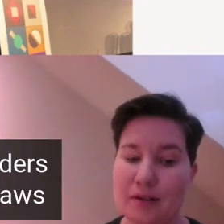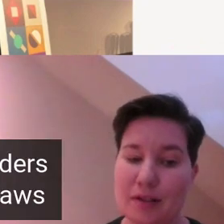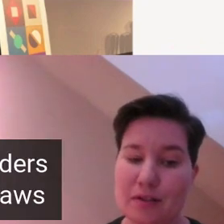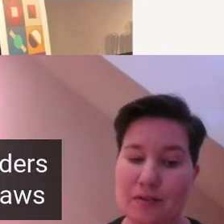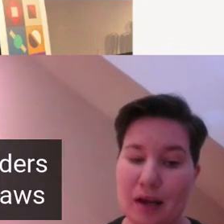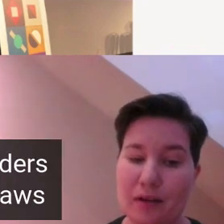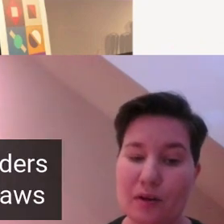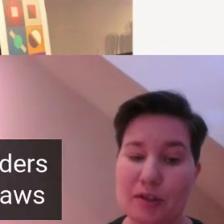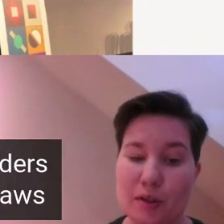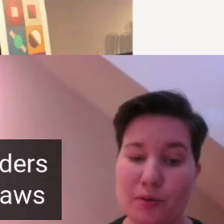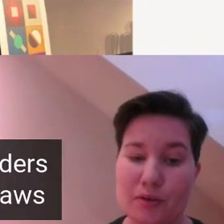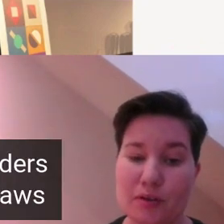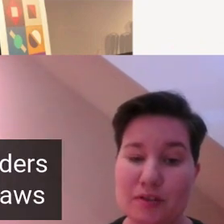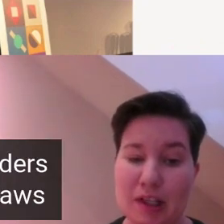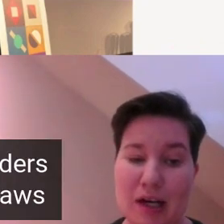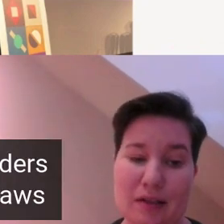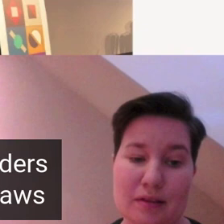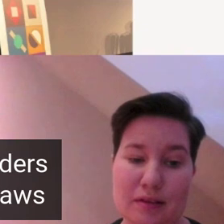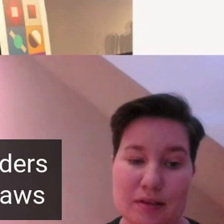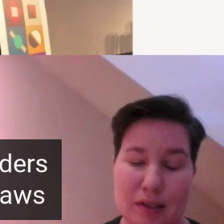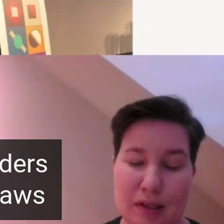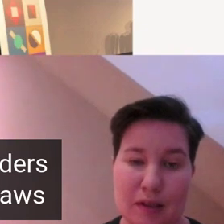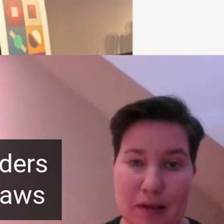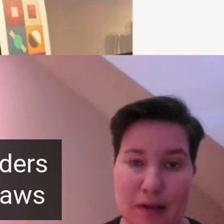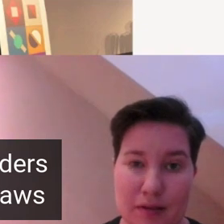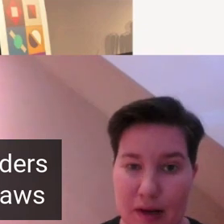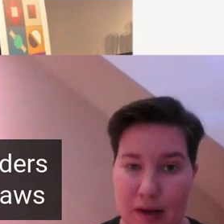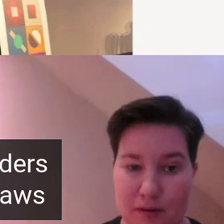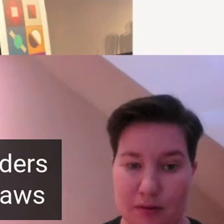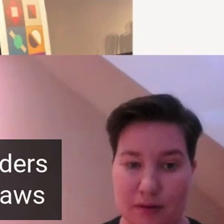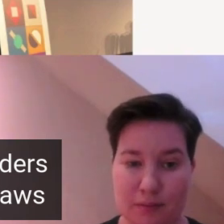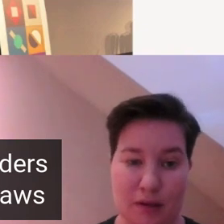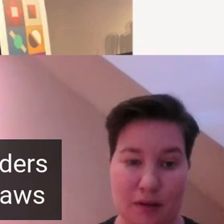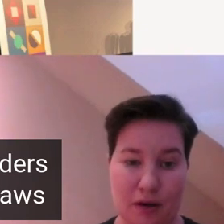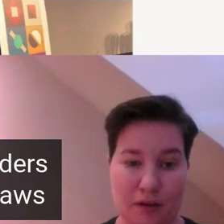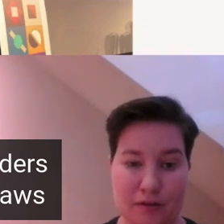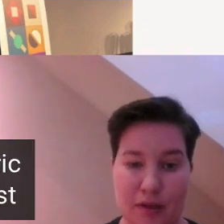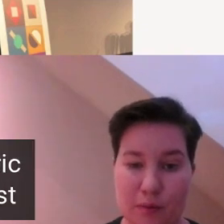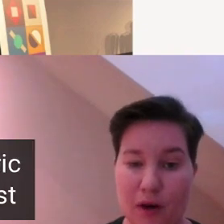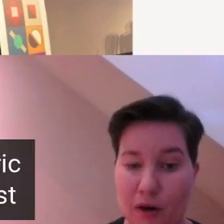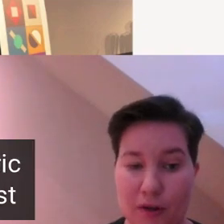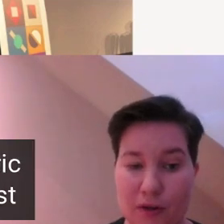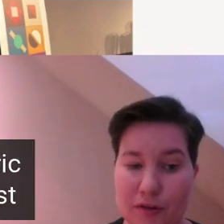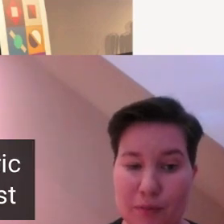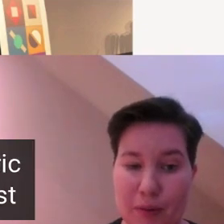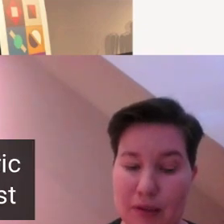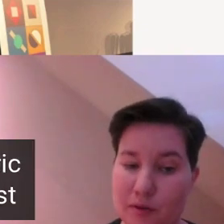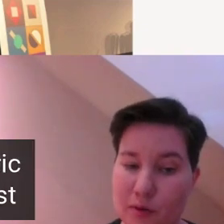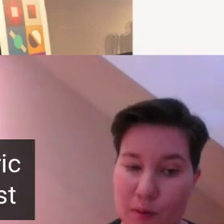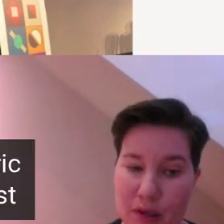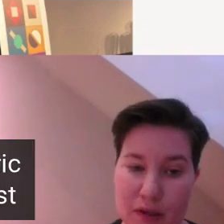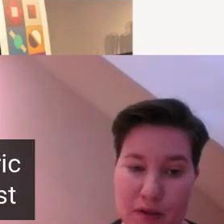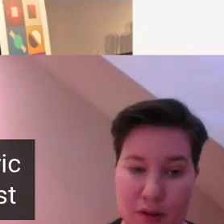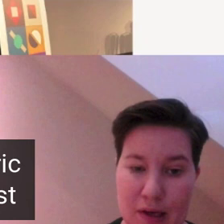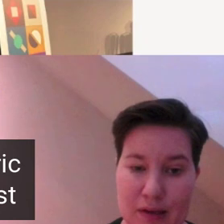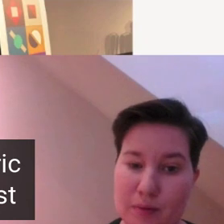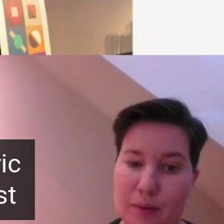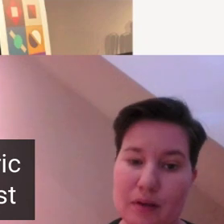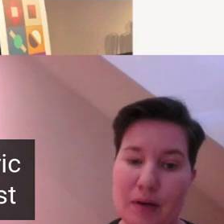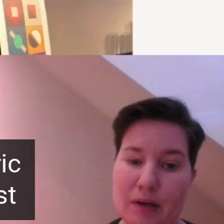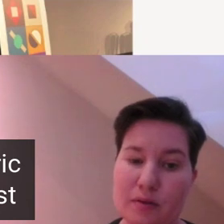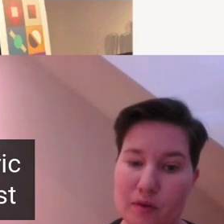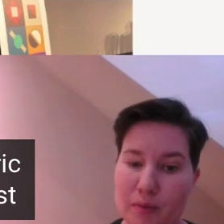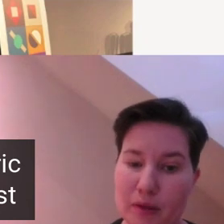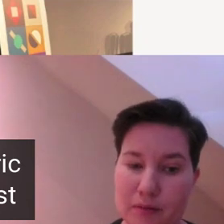Our organization stands on the shoulders of giants, basing our activism on the laws that were hard-earned by the historic UK